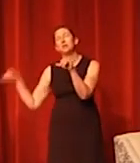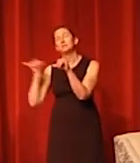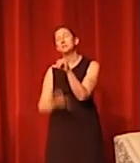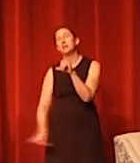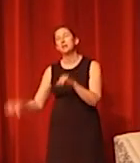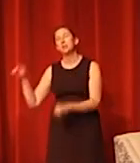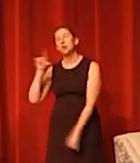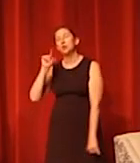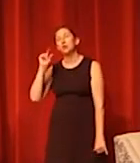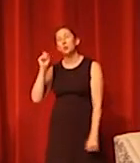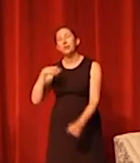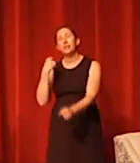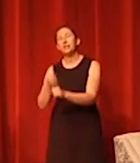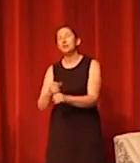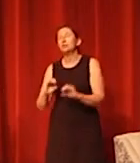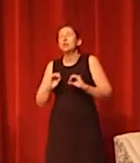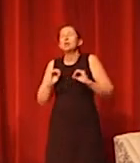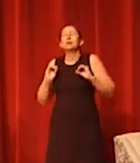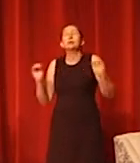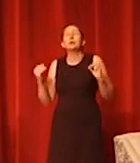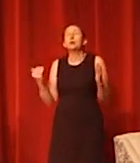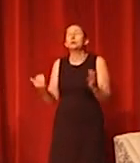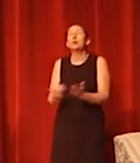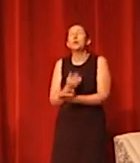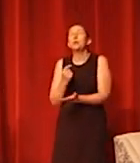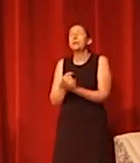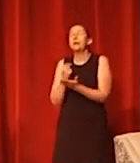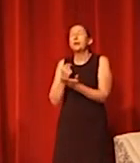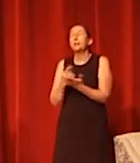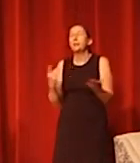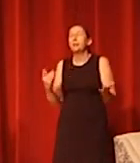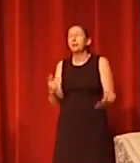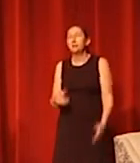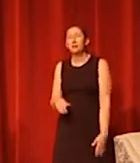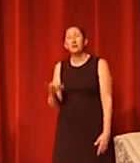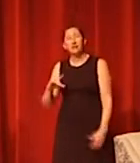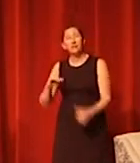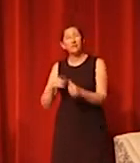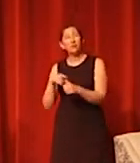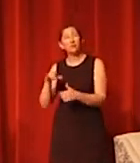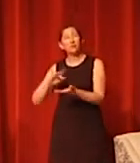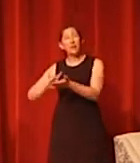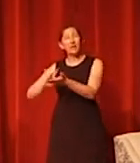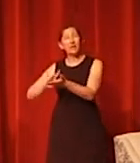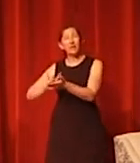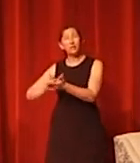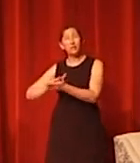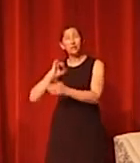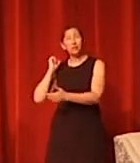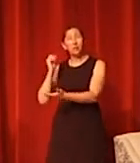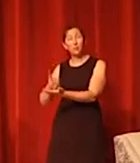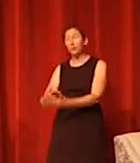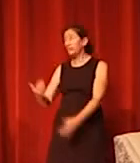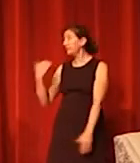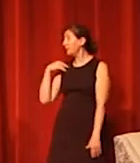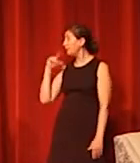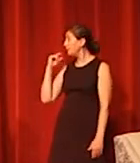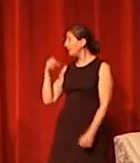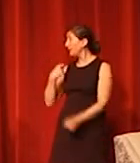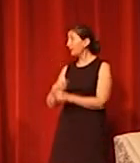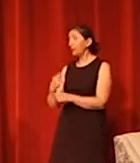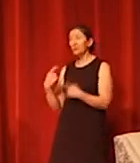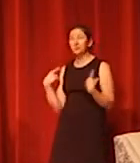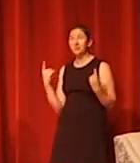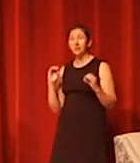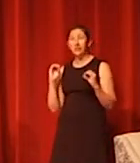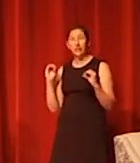years. Namenda was approved 20 years ago this year. So to have no new therapies, and then now to have some therapies